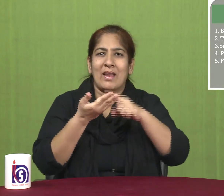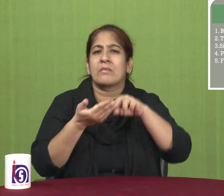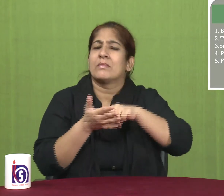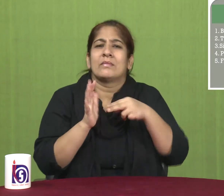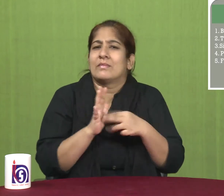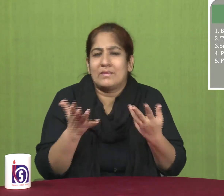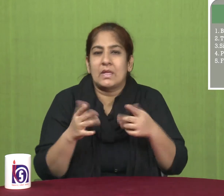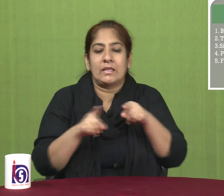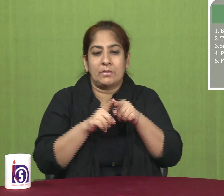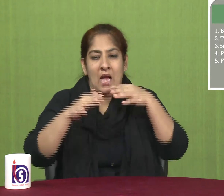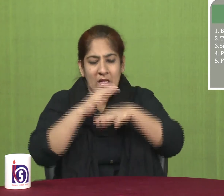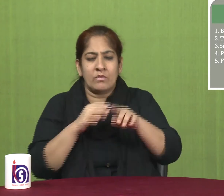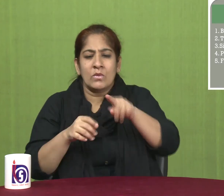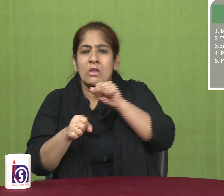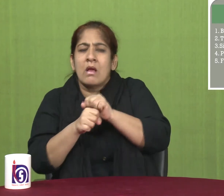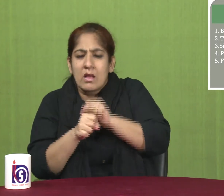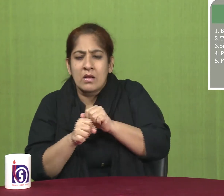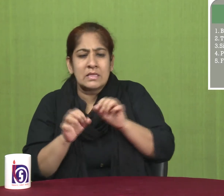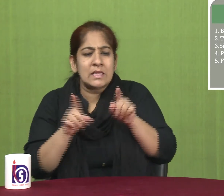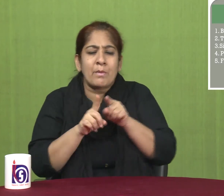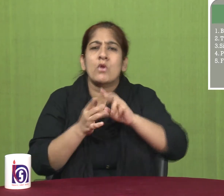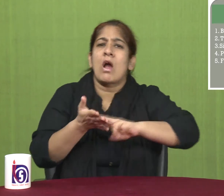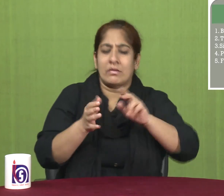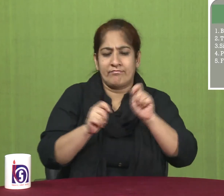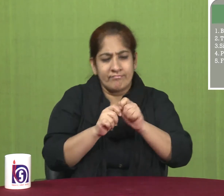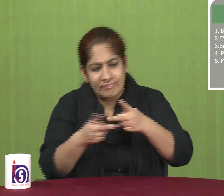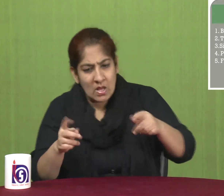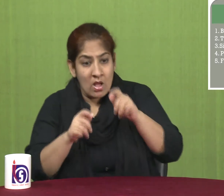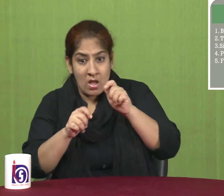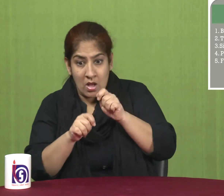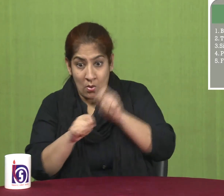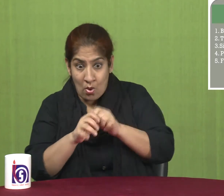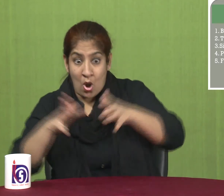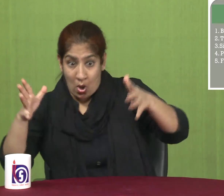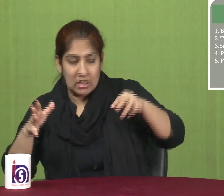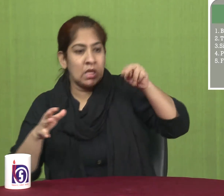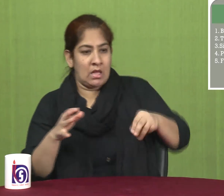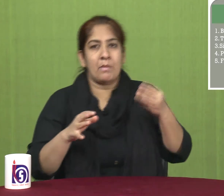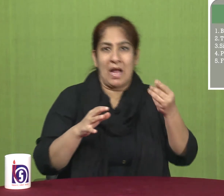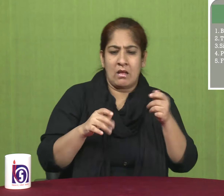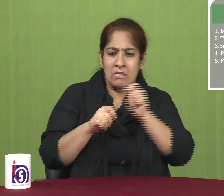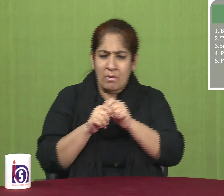is the business nature. There are different kinds of